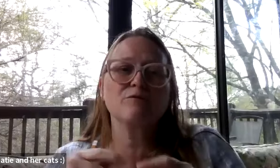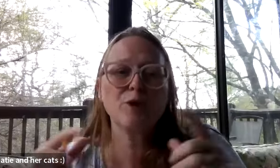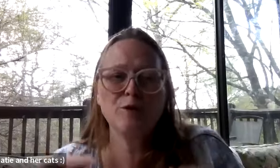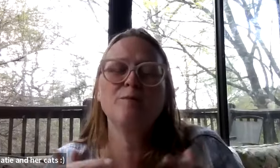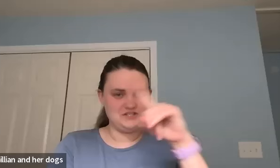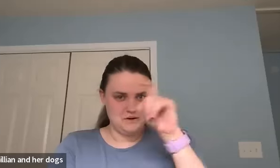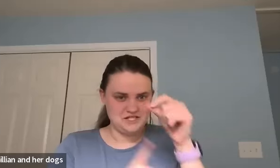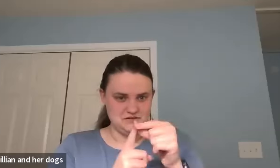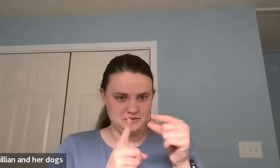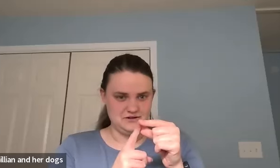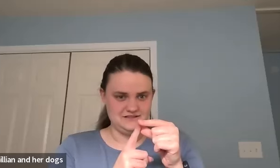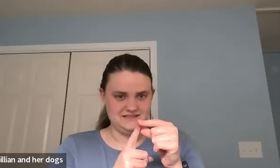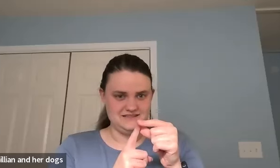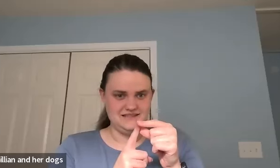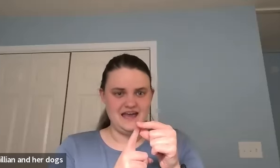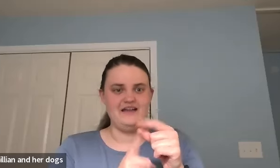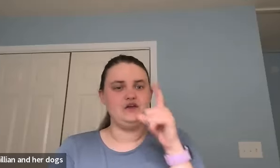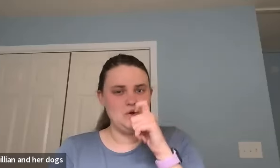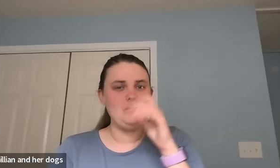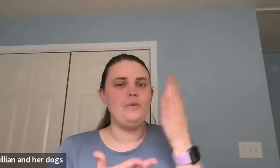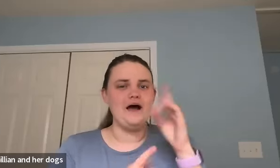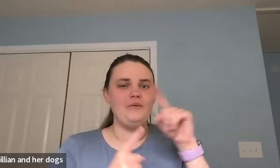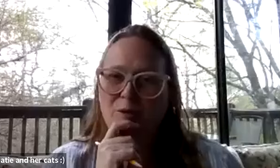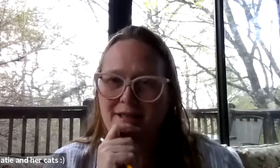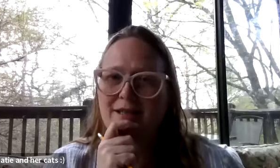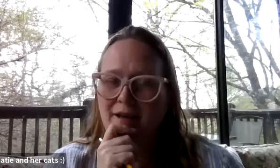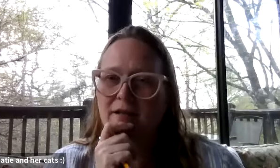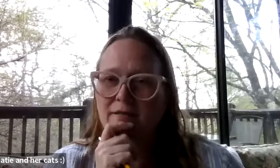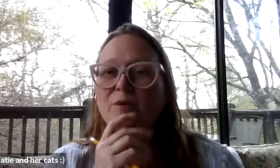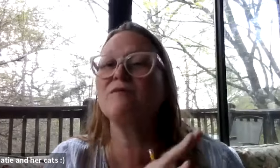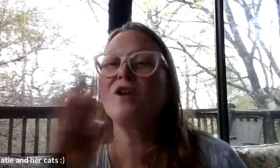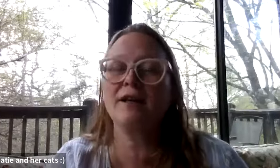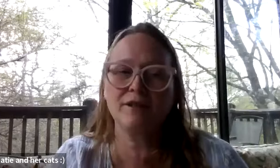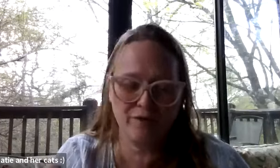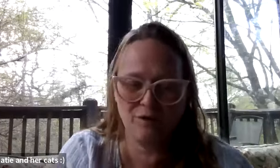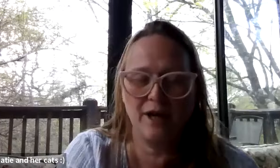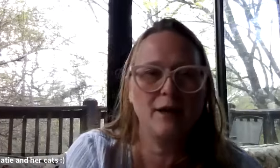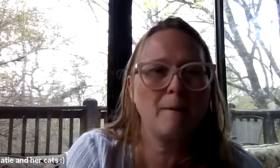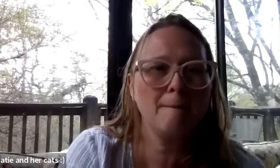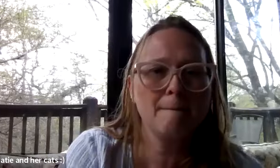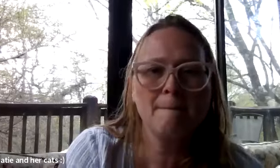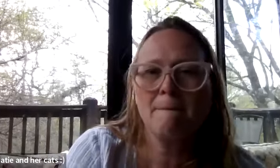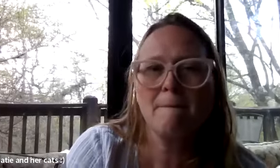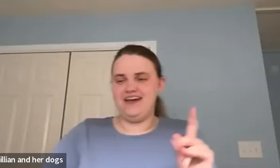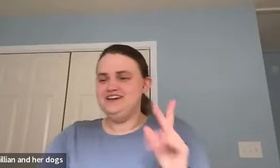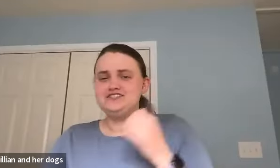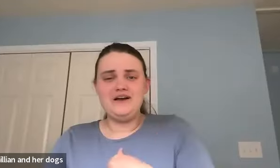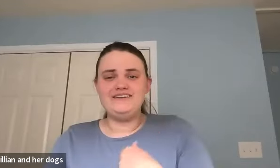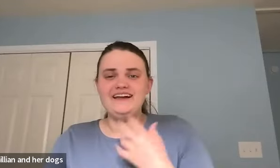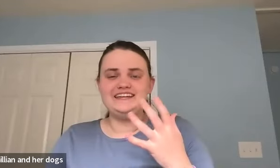the WH rooms question and- words. yes, Yeah, yes, yes, who, yes. That's what, what it when, was. where. Yeah. Okay. So we've not done Oh. food yet. Okay, so I like, it's